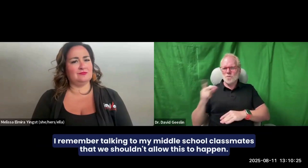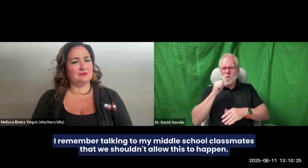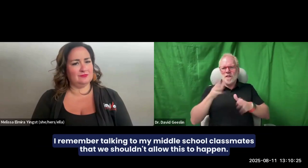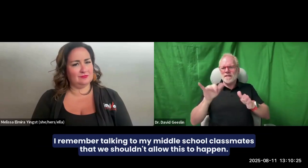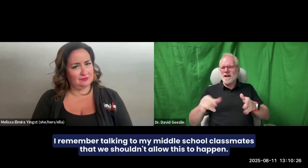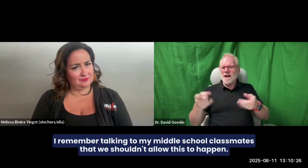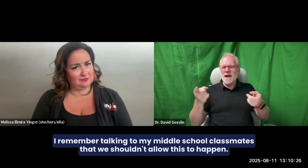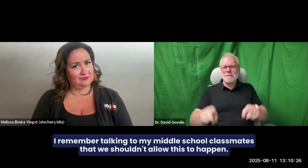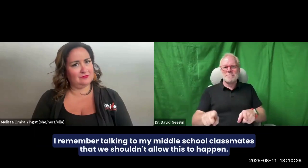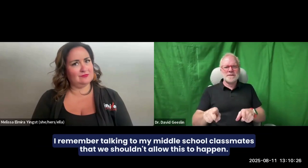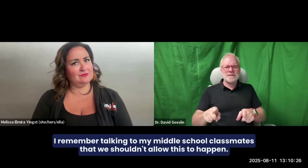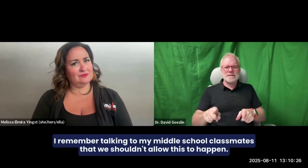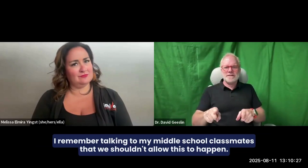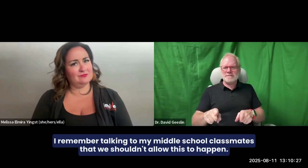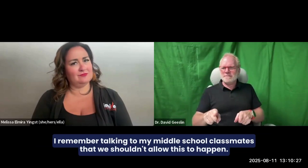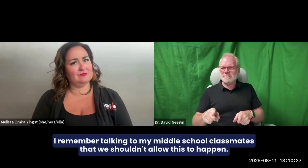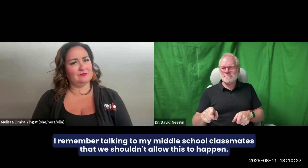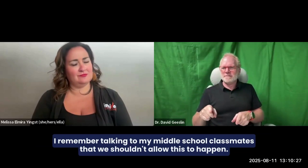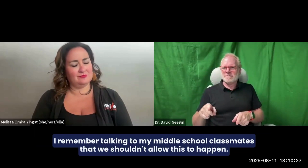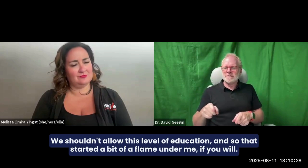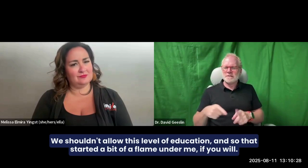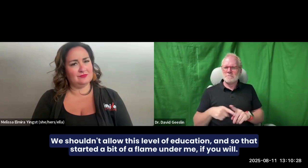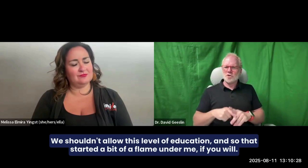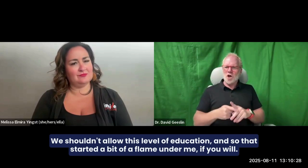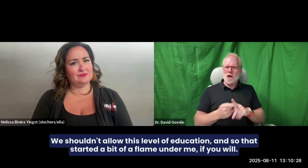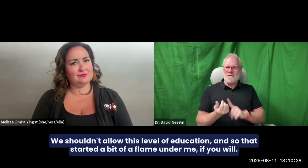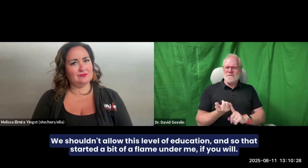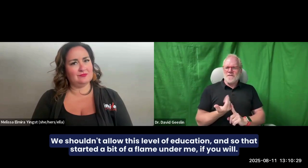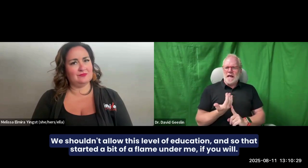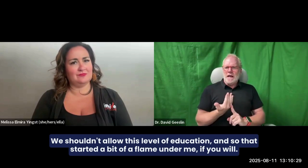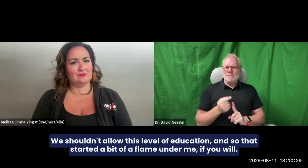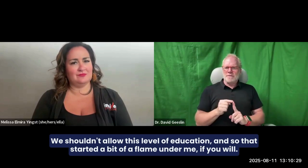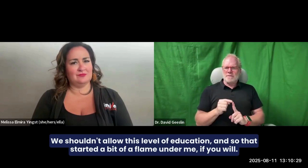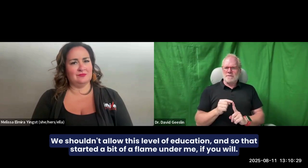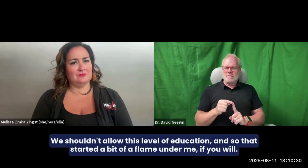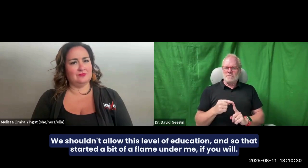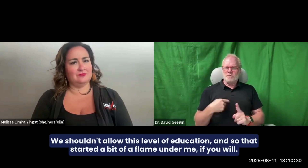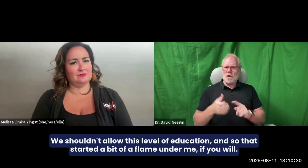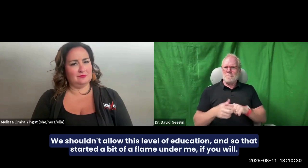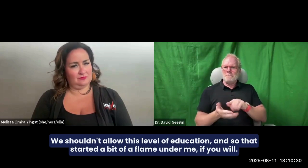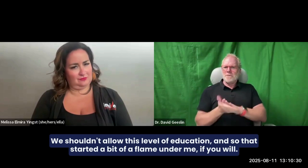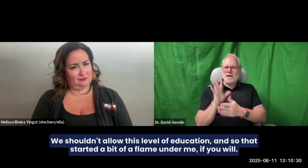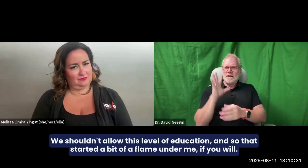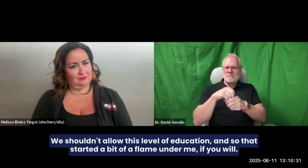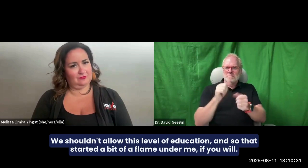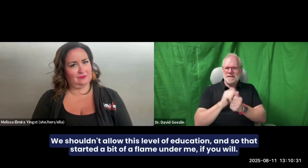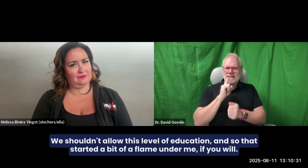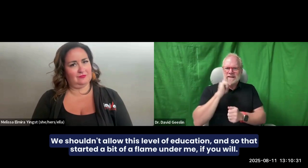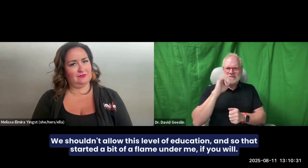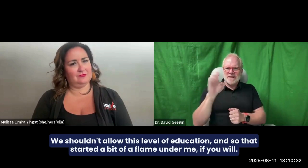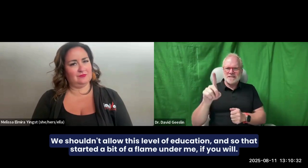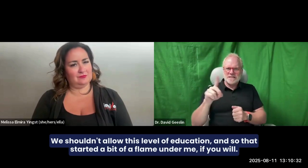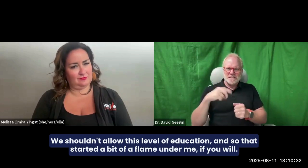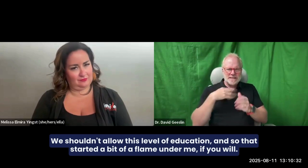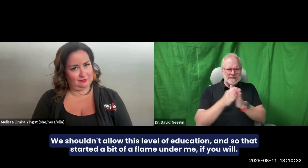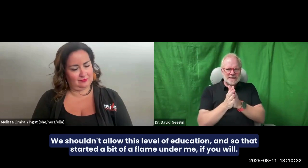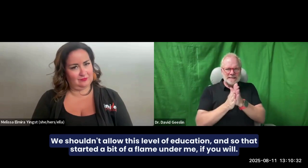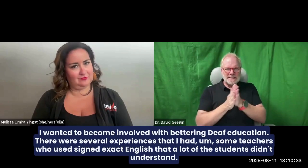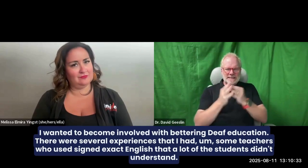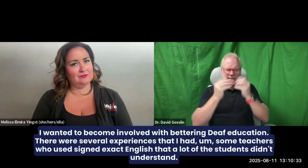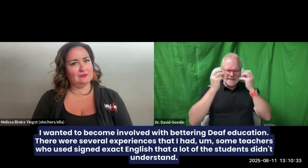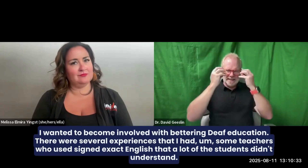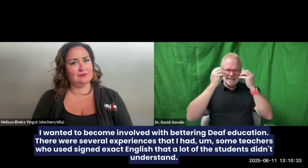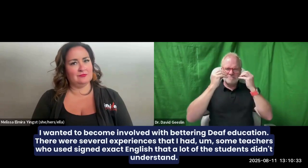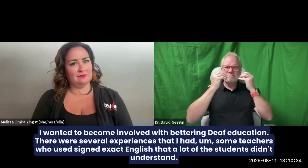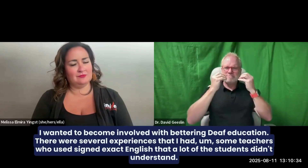school classmates that we shouldn't allow this to happen. We shouldn't allow this level of education. And so that started a bit of a flame under me, if